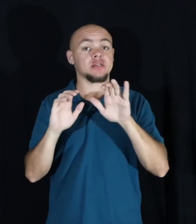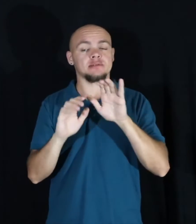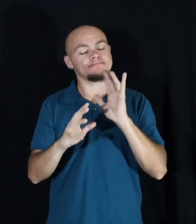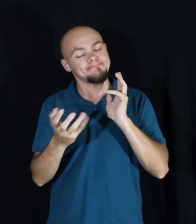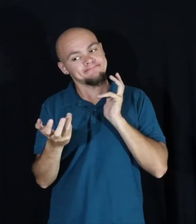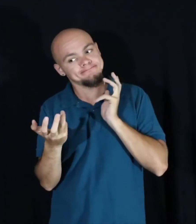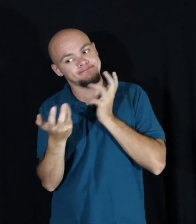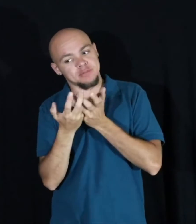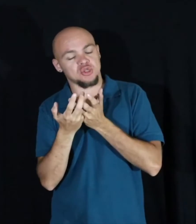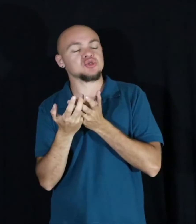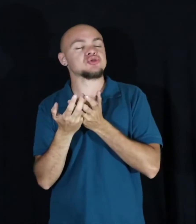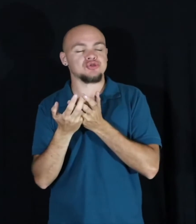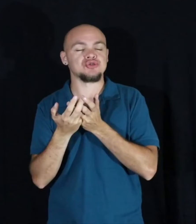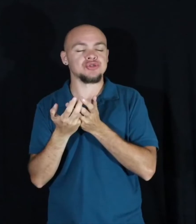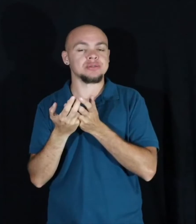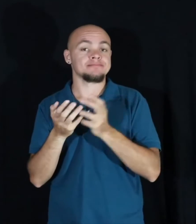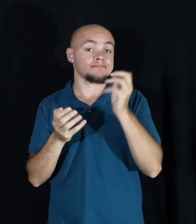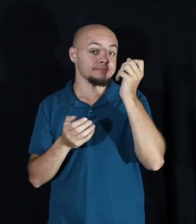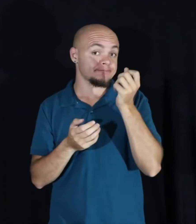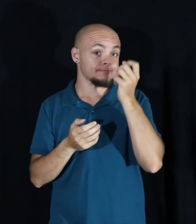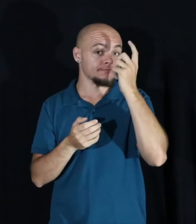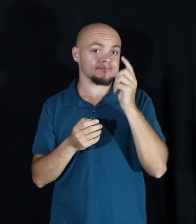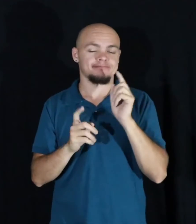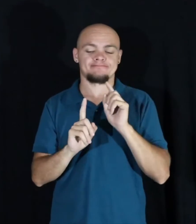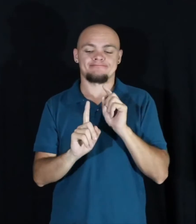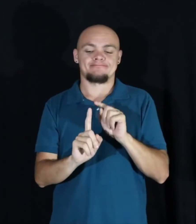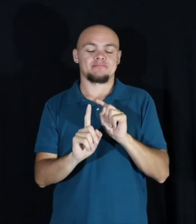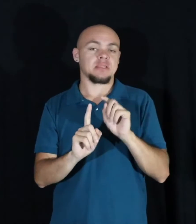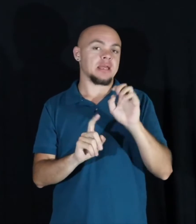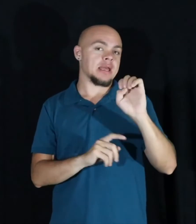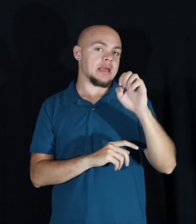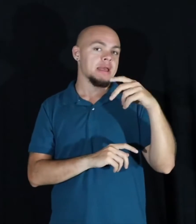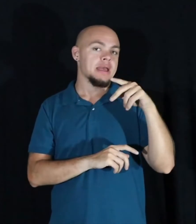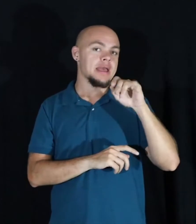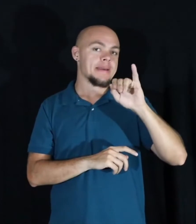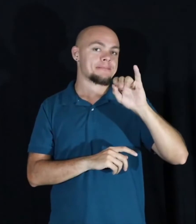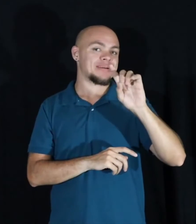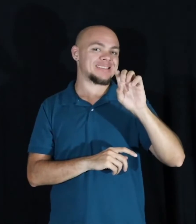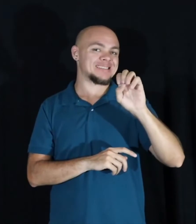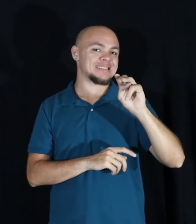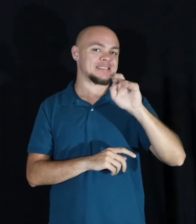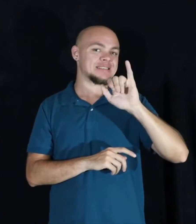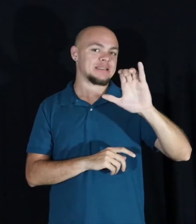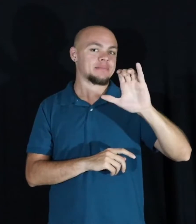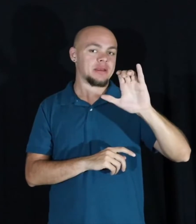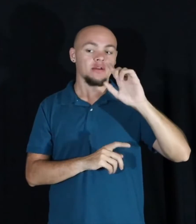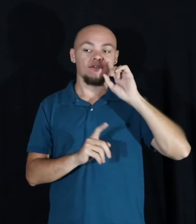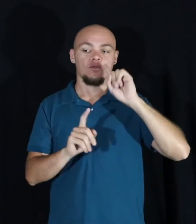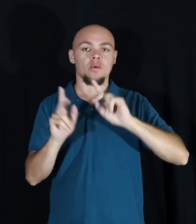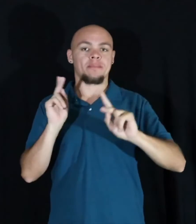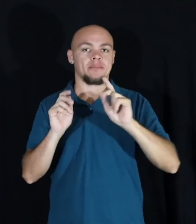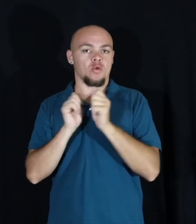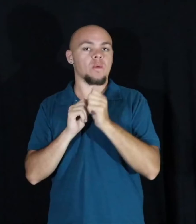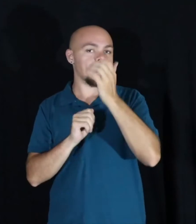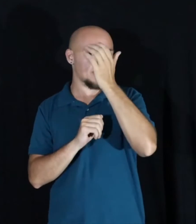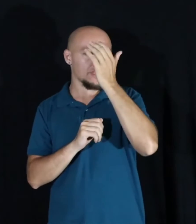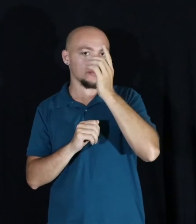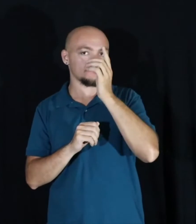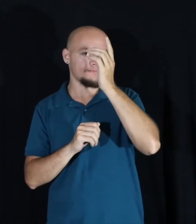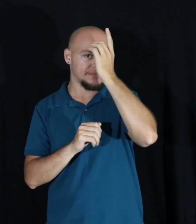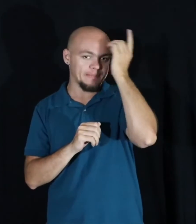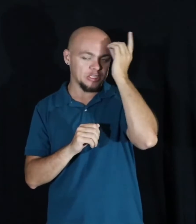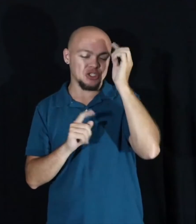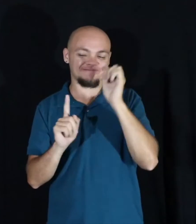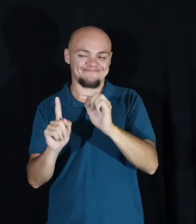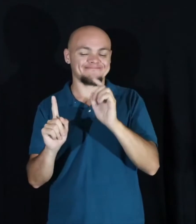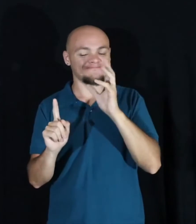in. We have to realize that there really is an epidemic of loneliness for people with dementia. And even though some of that